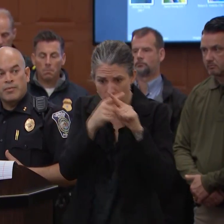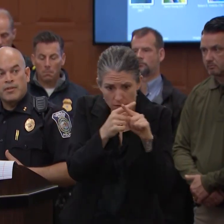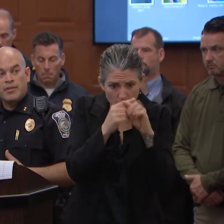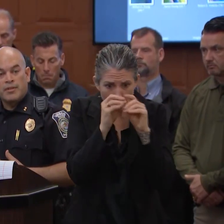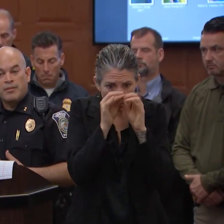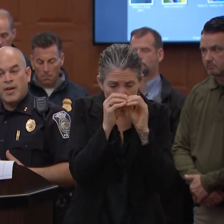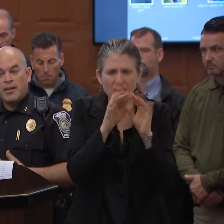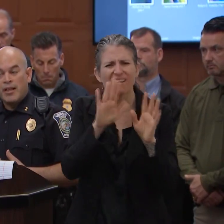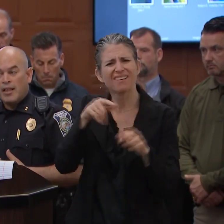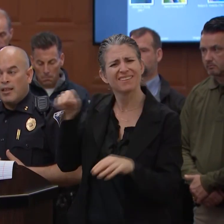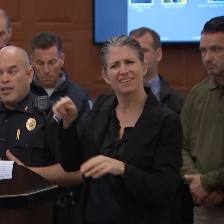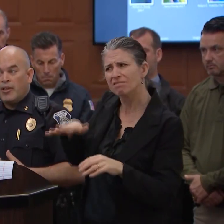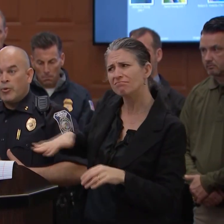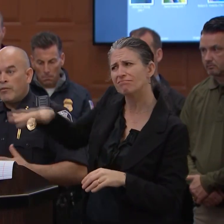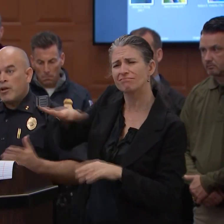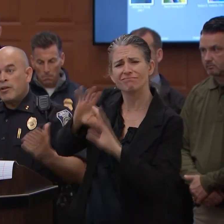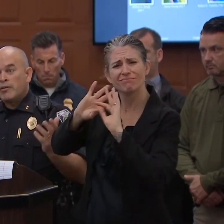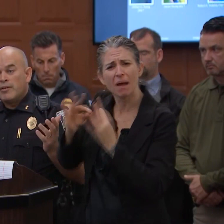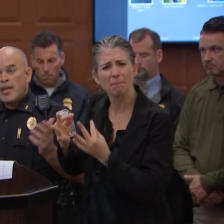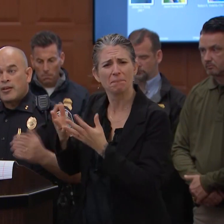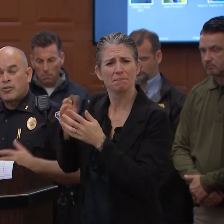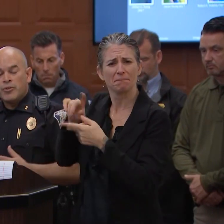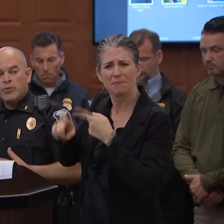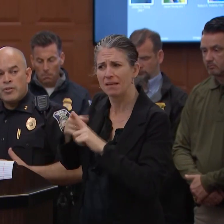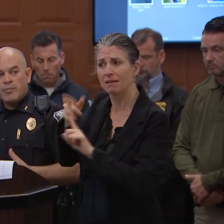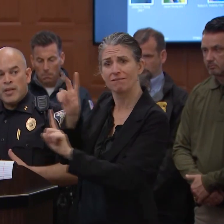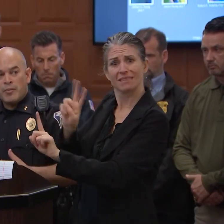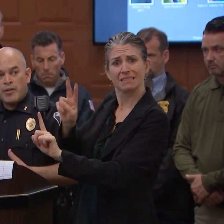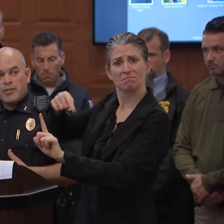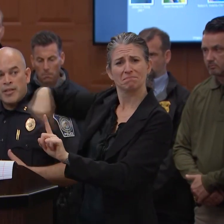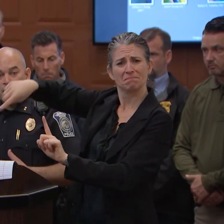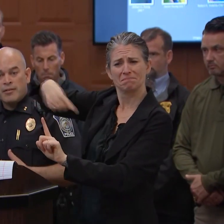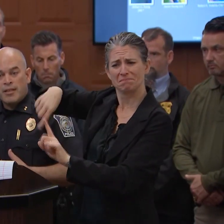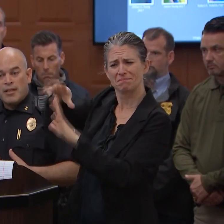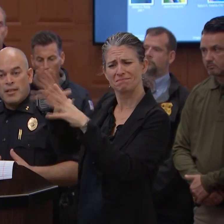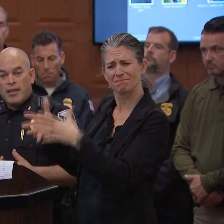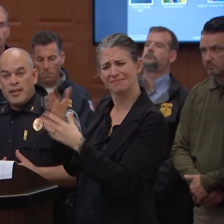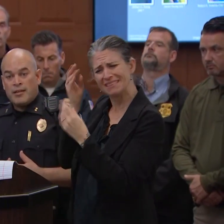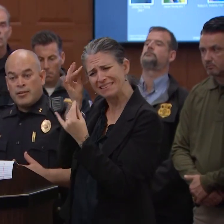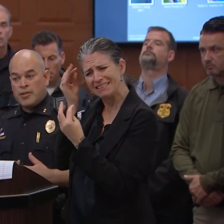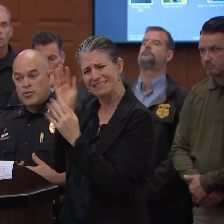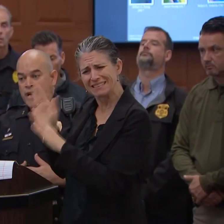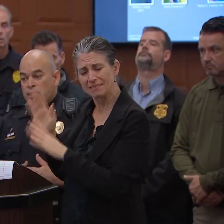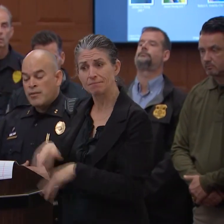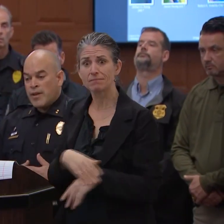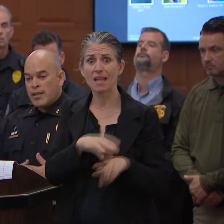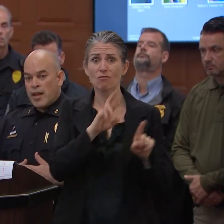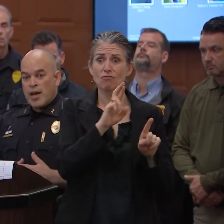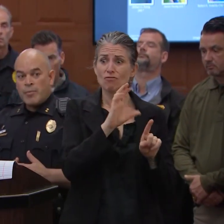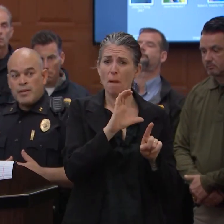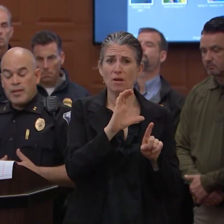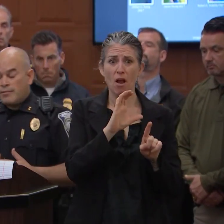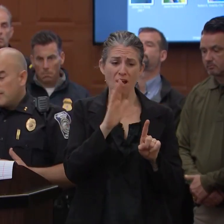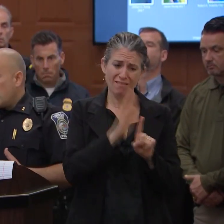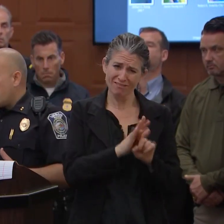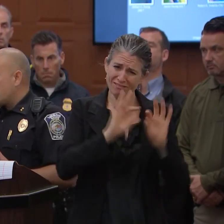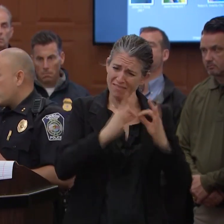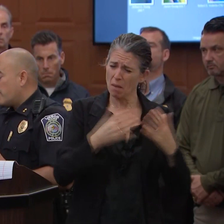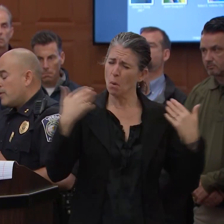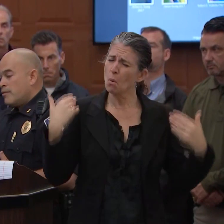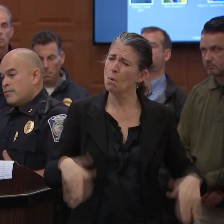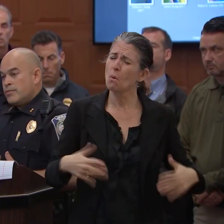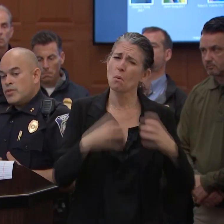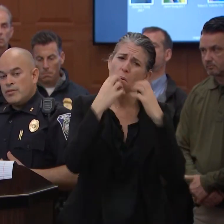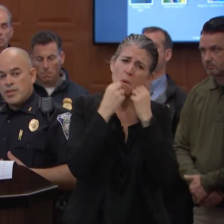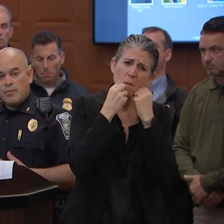to law enforcement. But, we have all our national news and media partners here. And this tragic event that happened, that hats